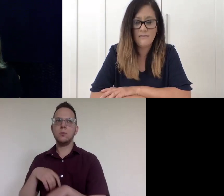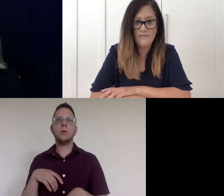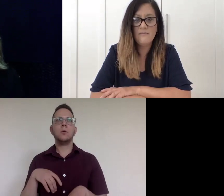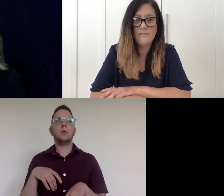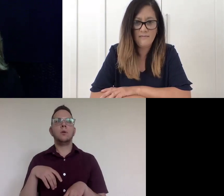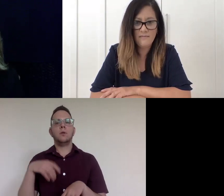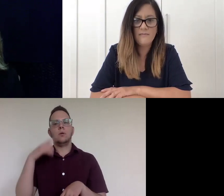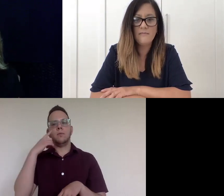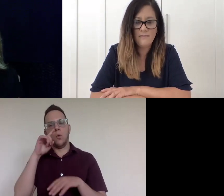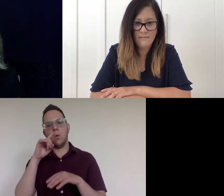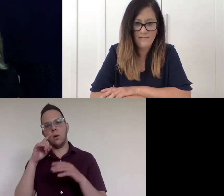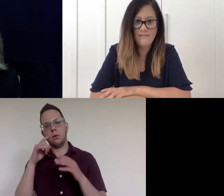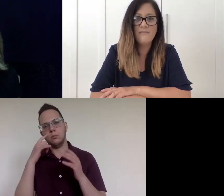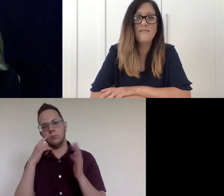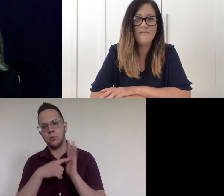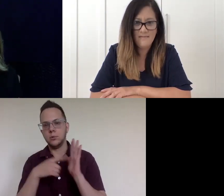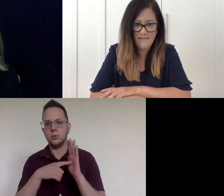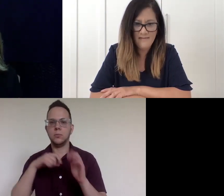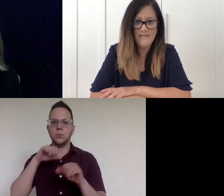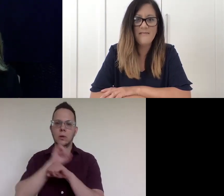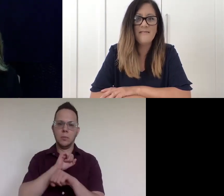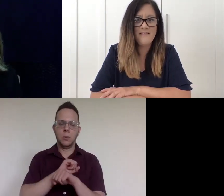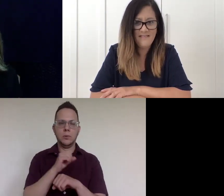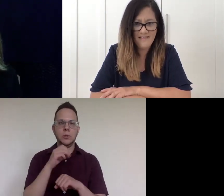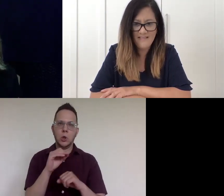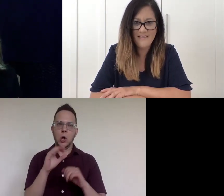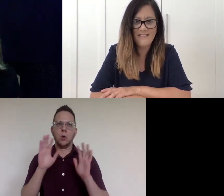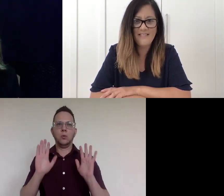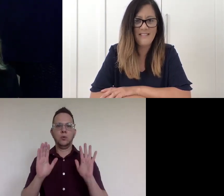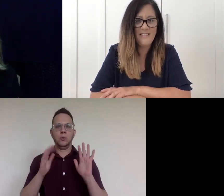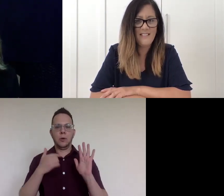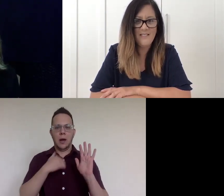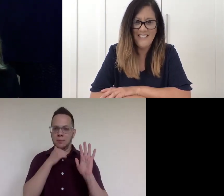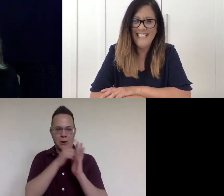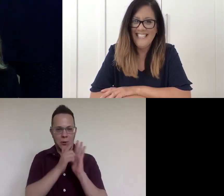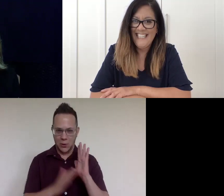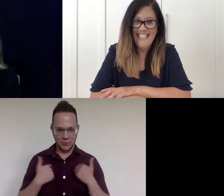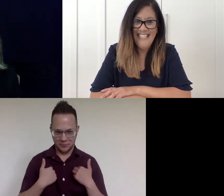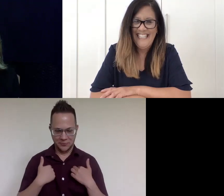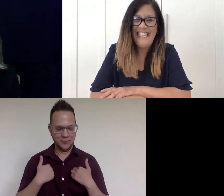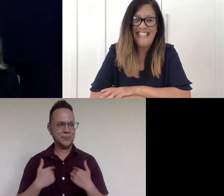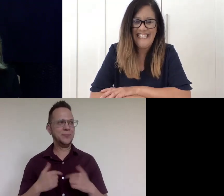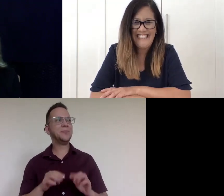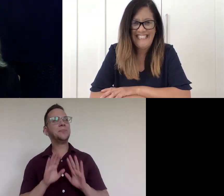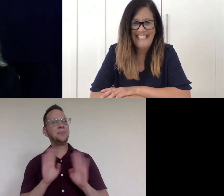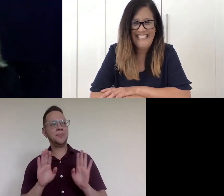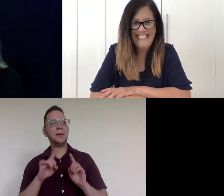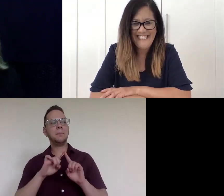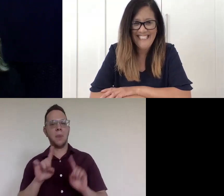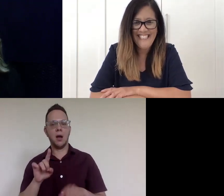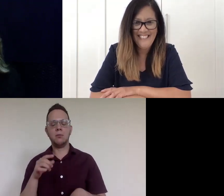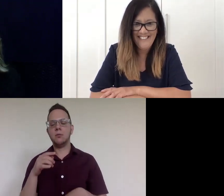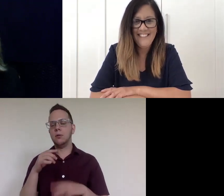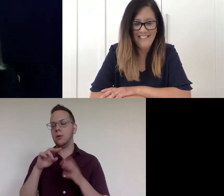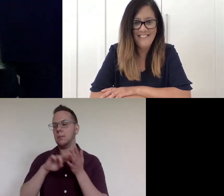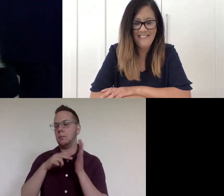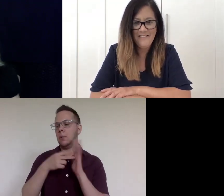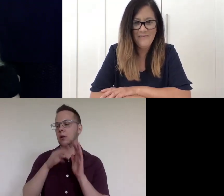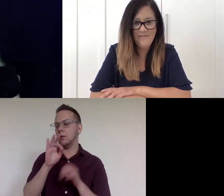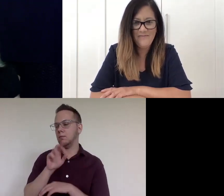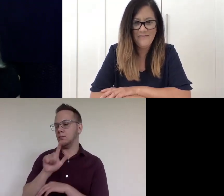well. For example, and I'm not a lawyer, so do take my comments